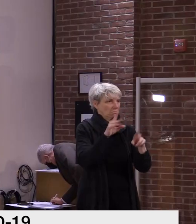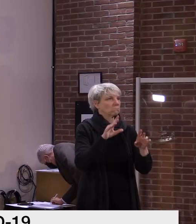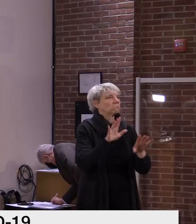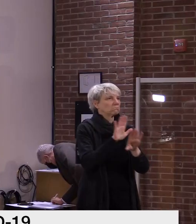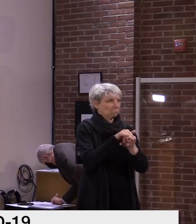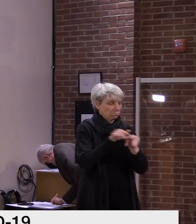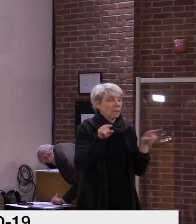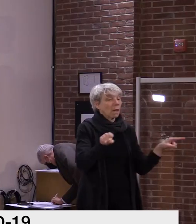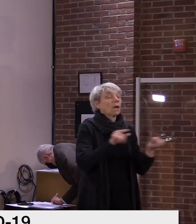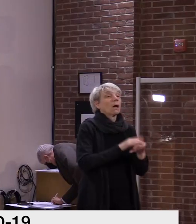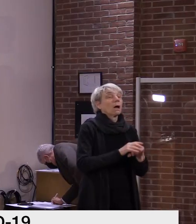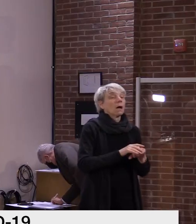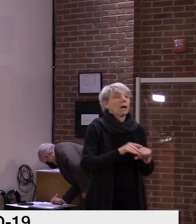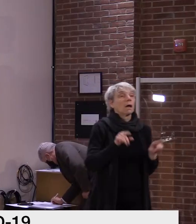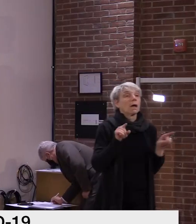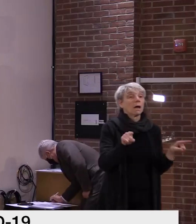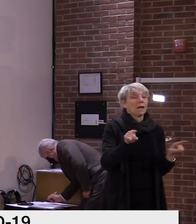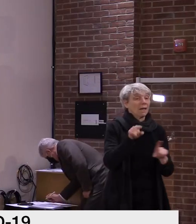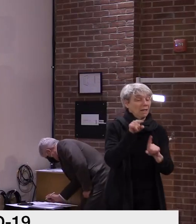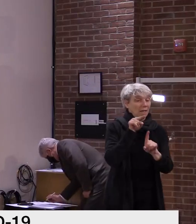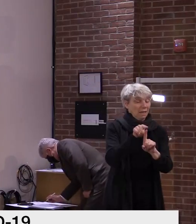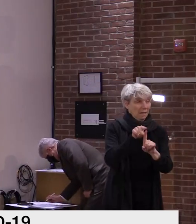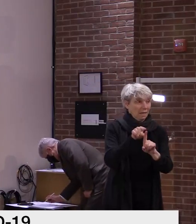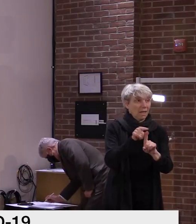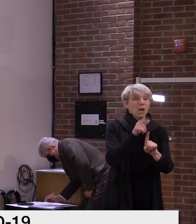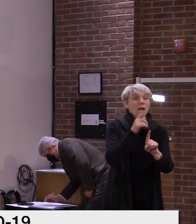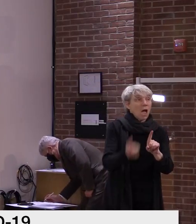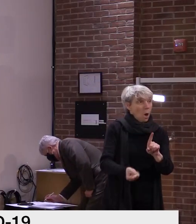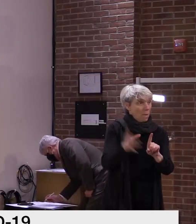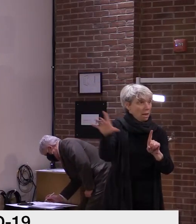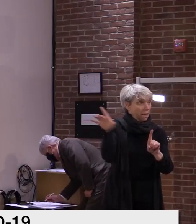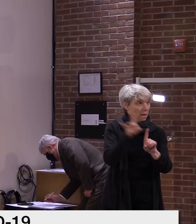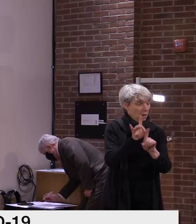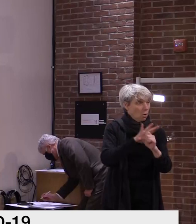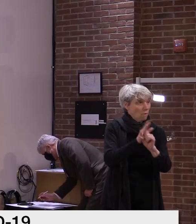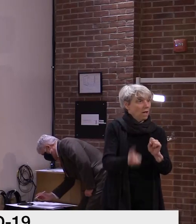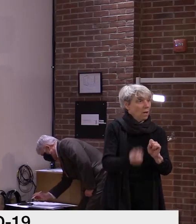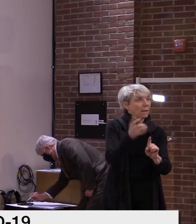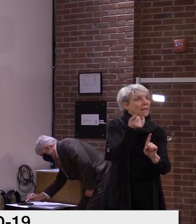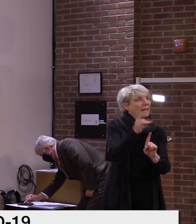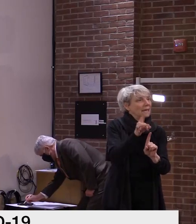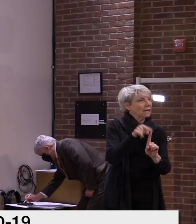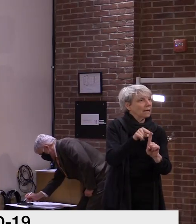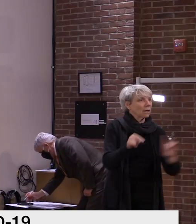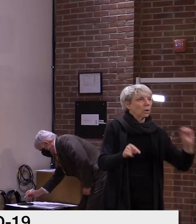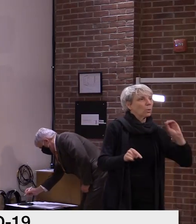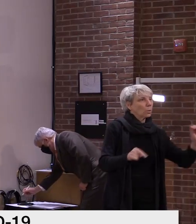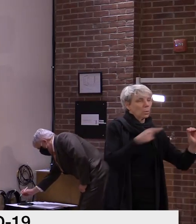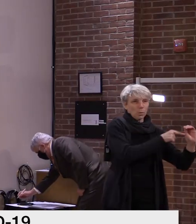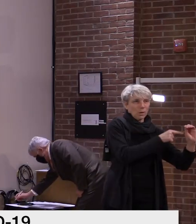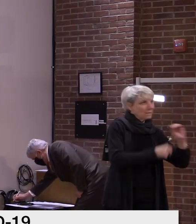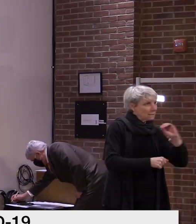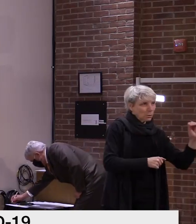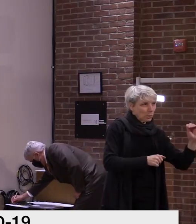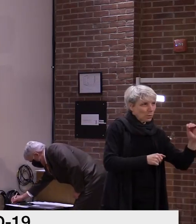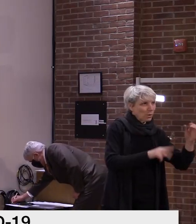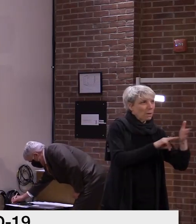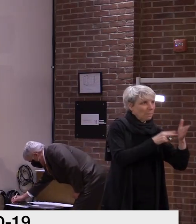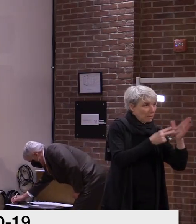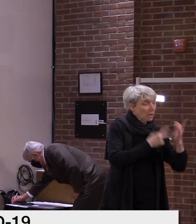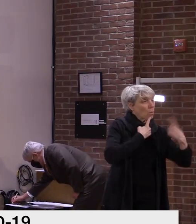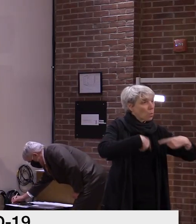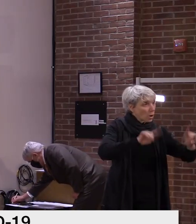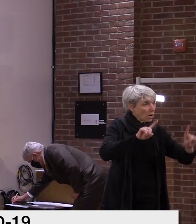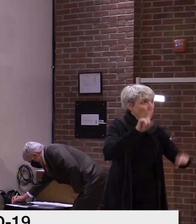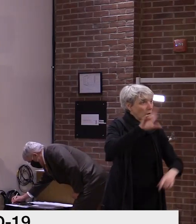in the placebo group and significantly none in the vaccinated group, which leads to 100%